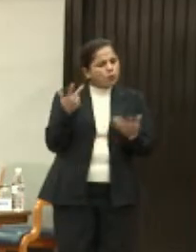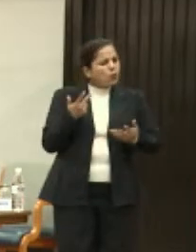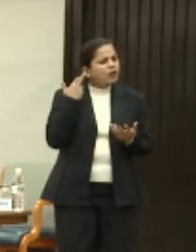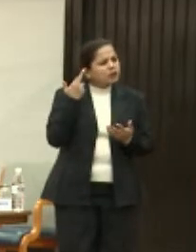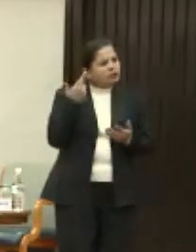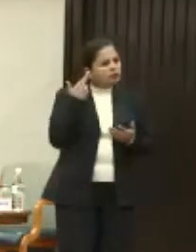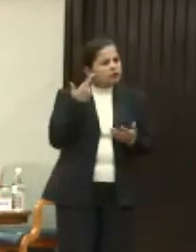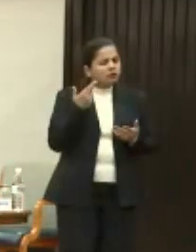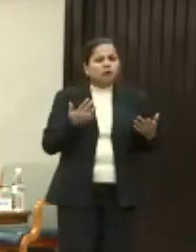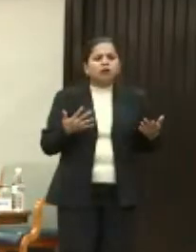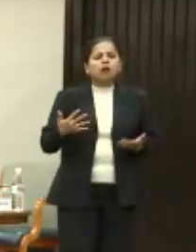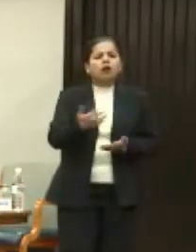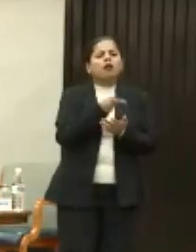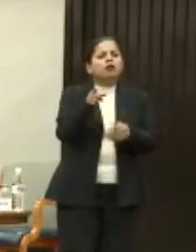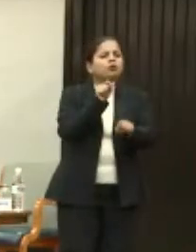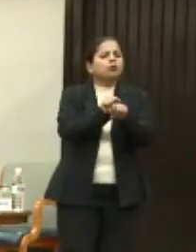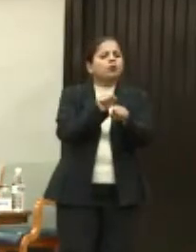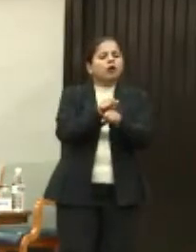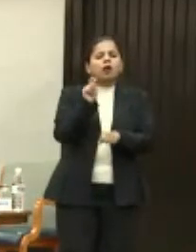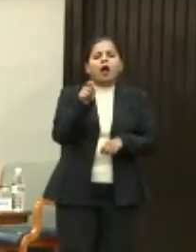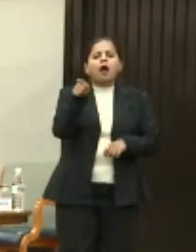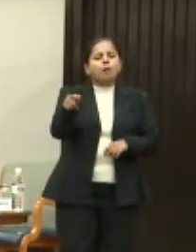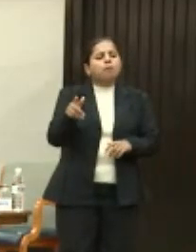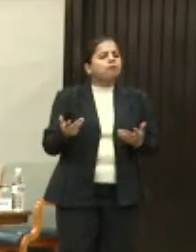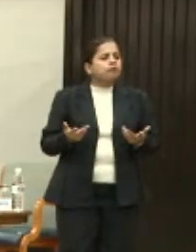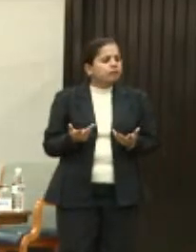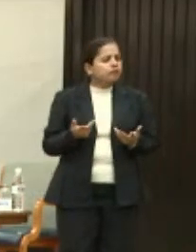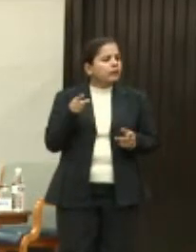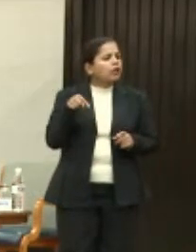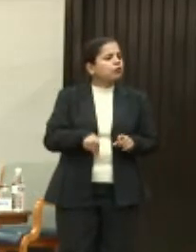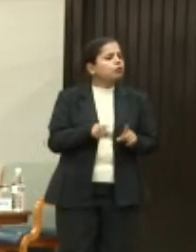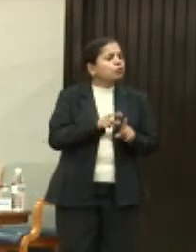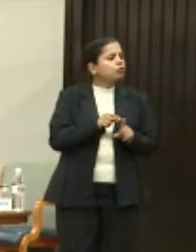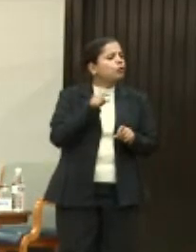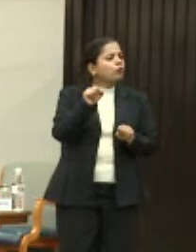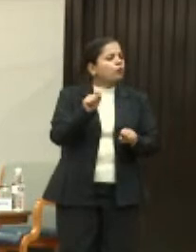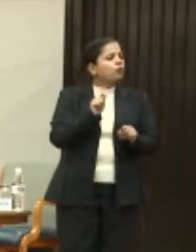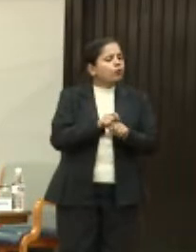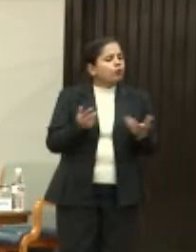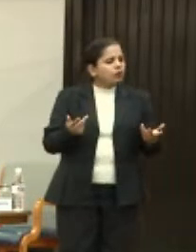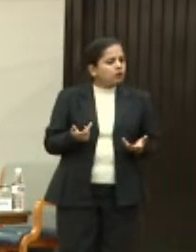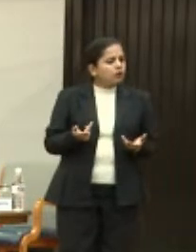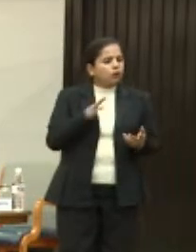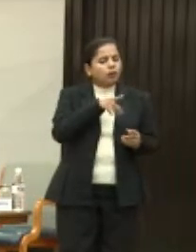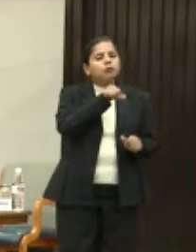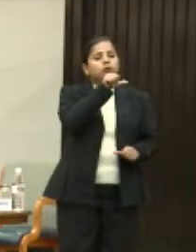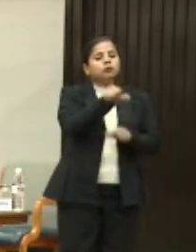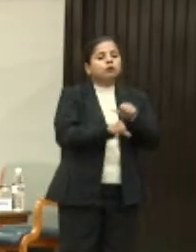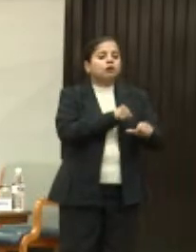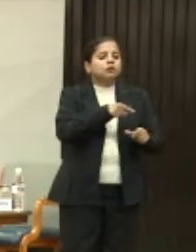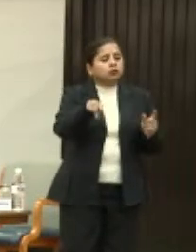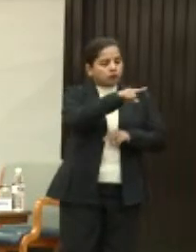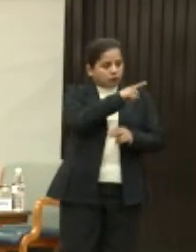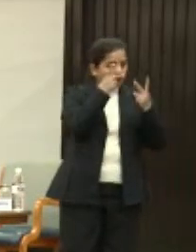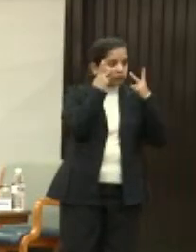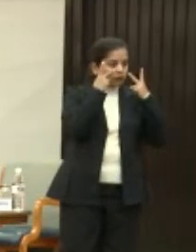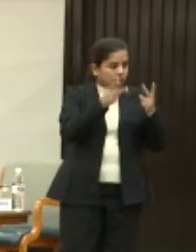is the collector's function that a district magistrate does today? Look at the procedures